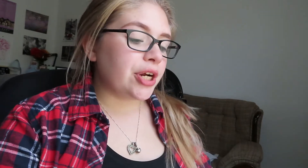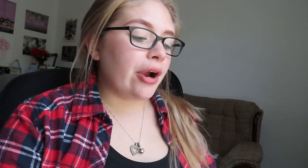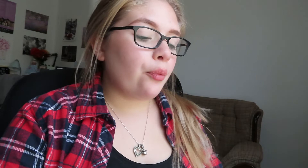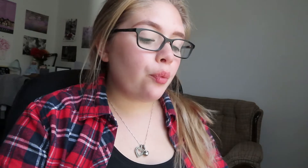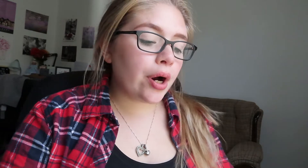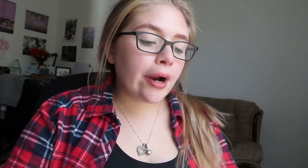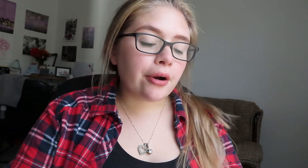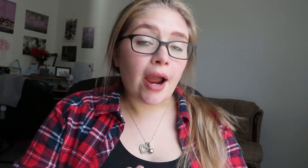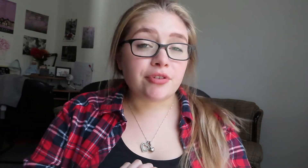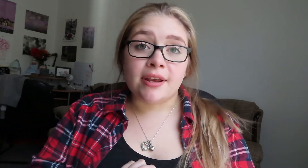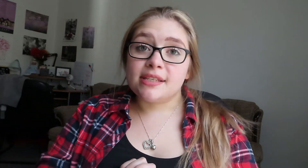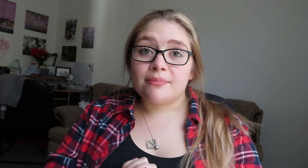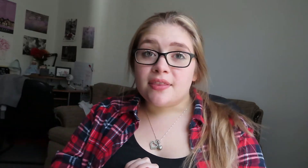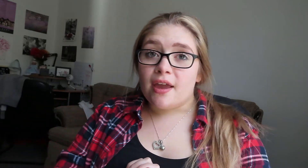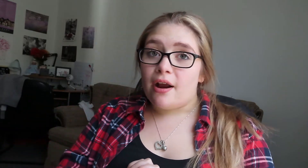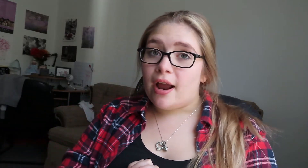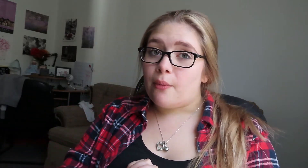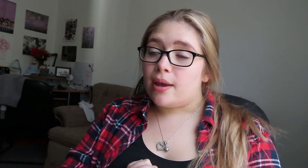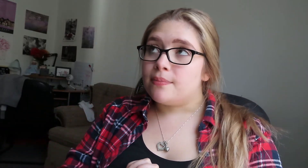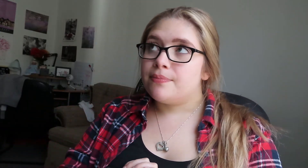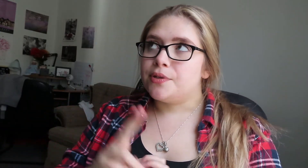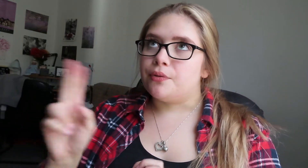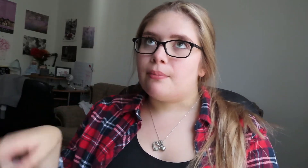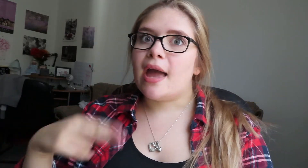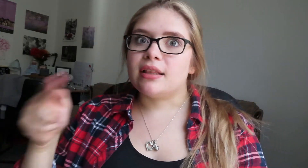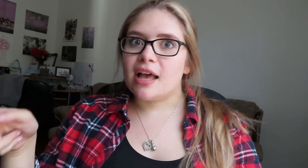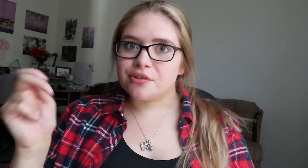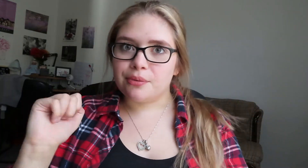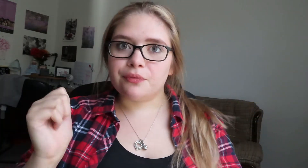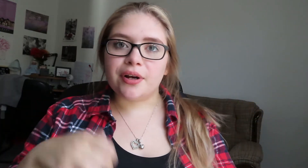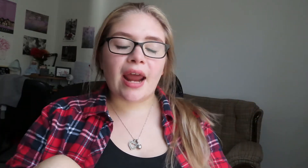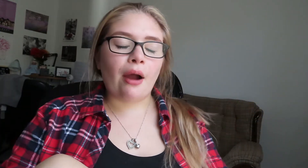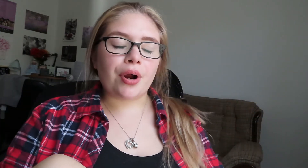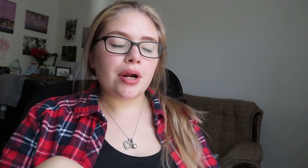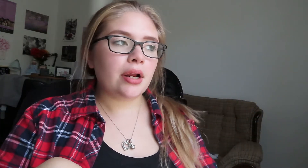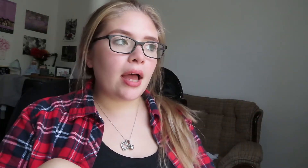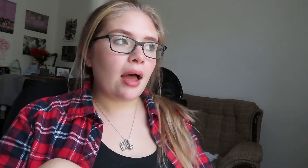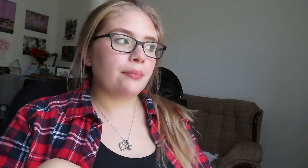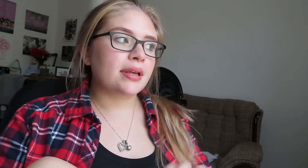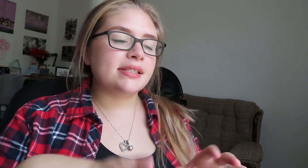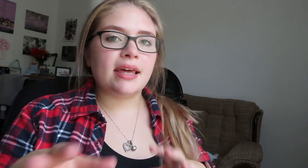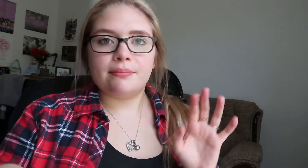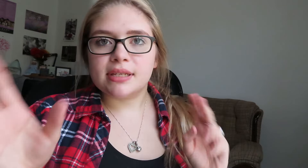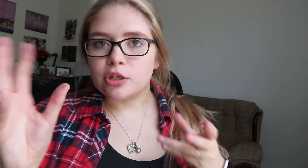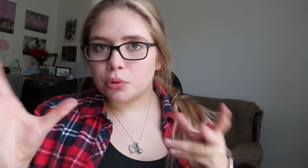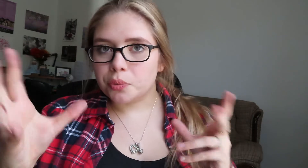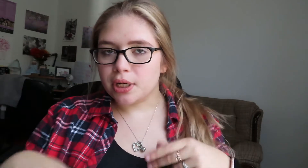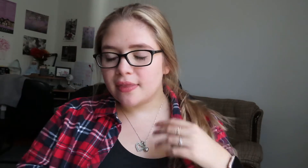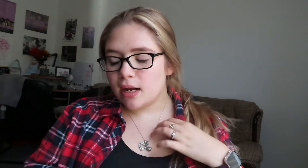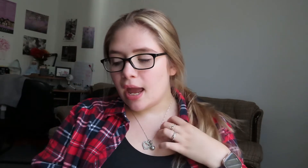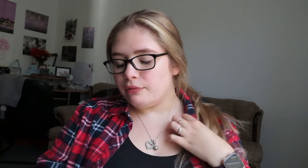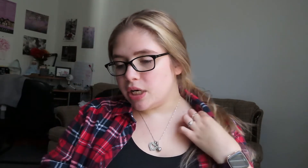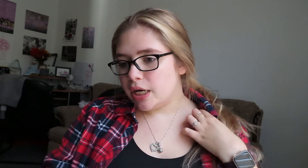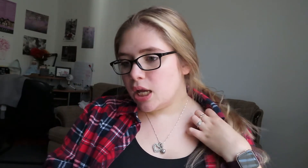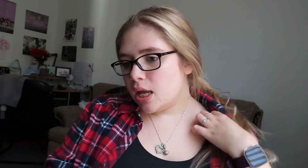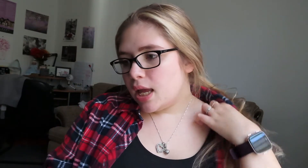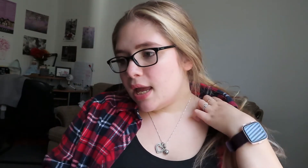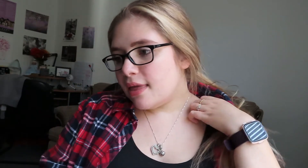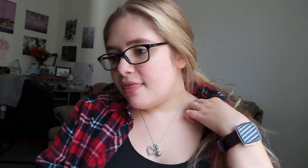work or after i subbed in there i went to my classroom for an hour um because then scheduled work then after and